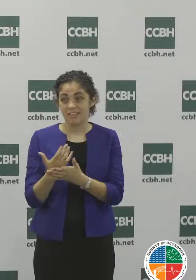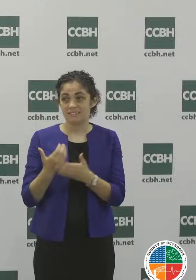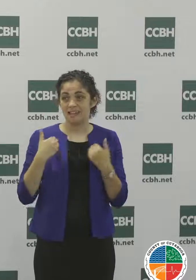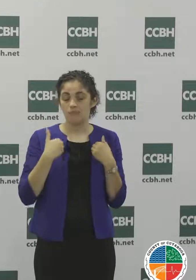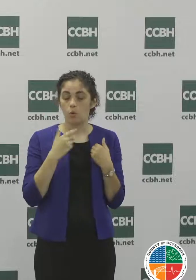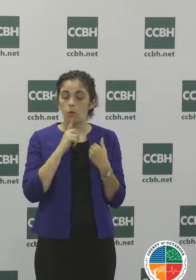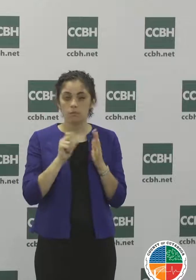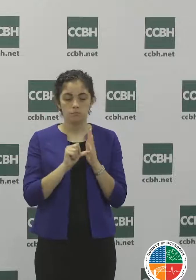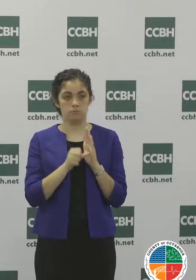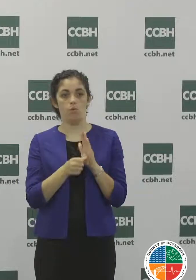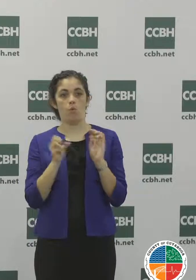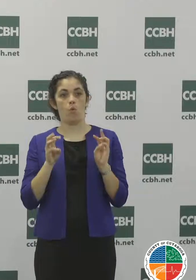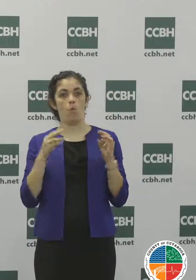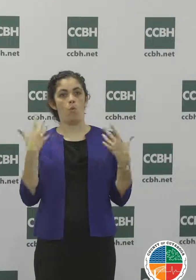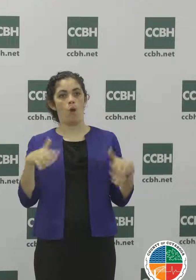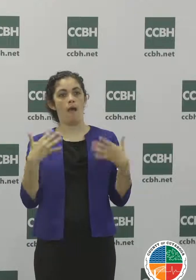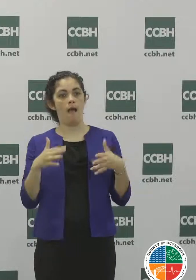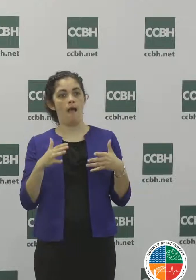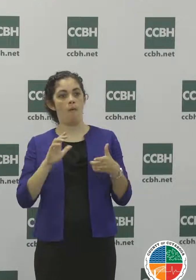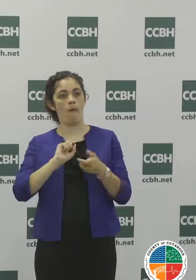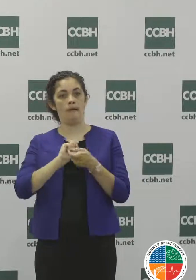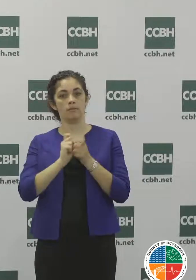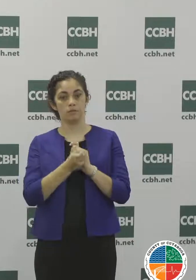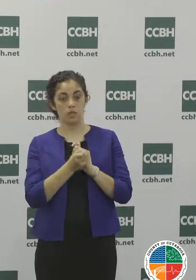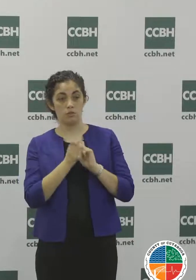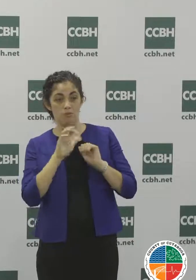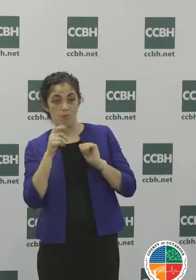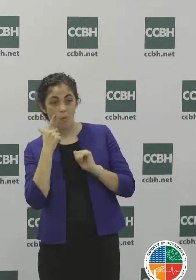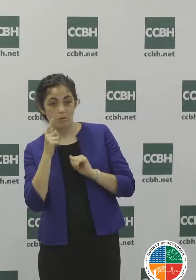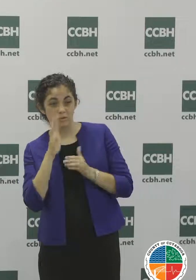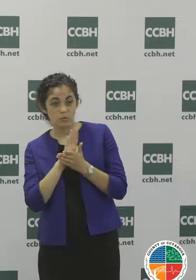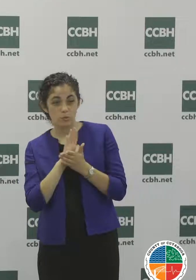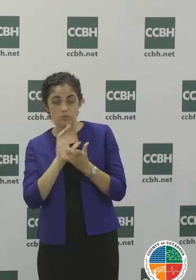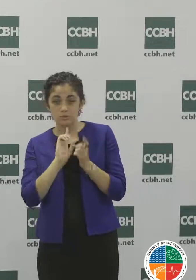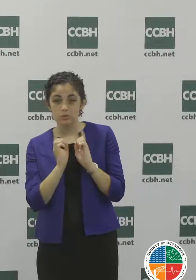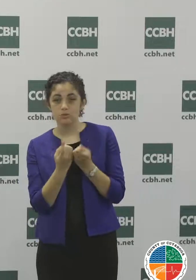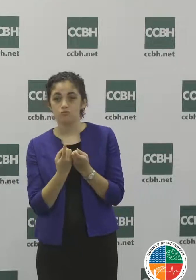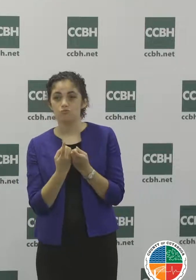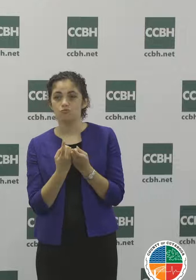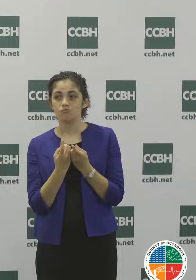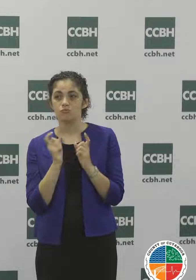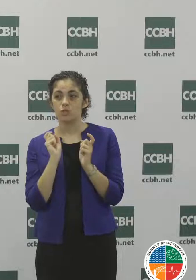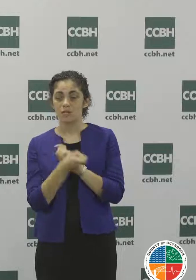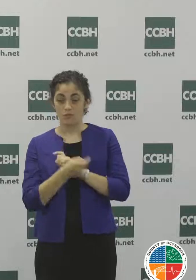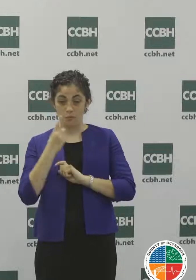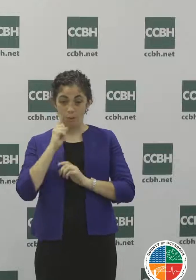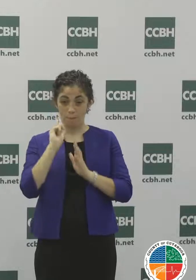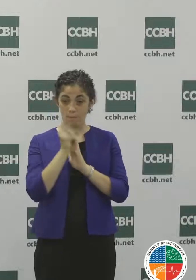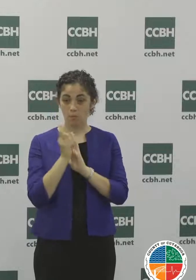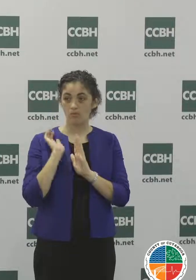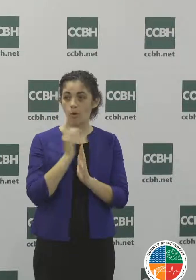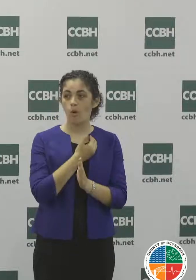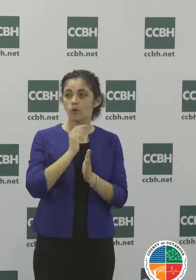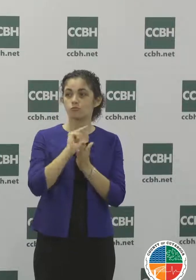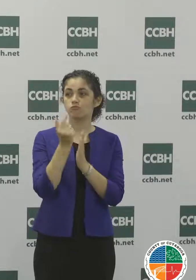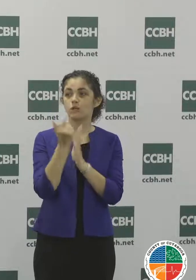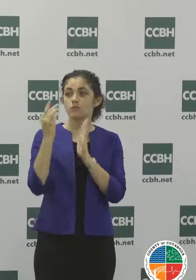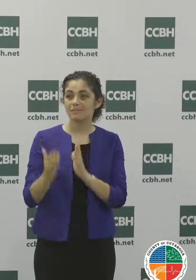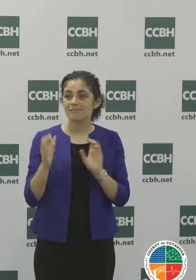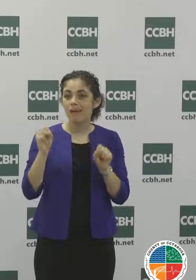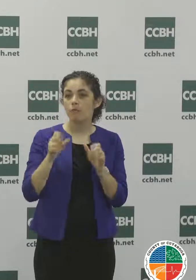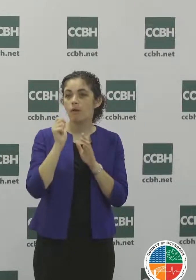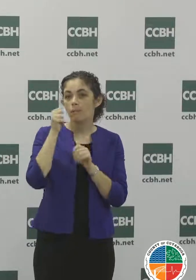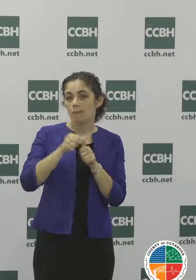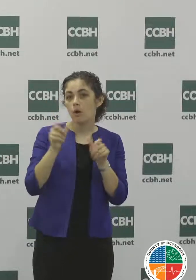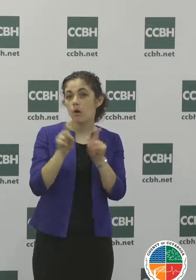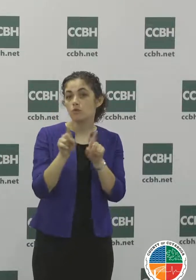been impressed with the innovation of school districts working to try and provide a moment that our graduates can remember, and